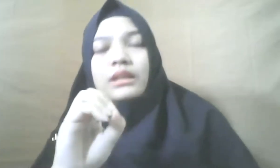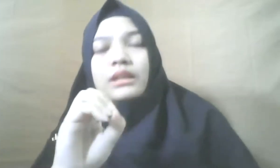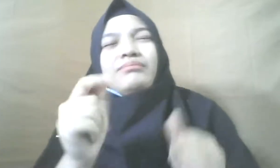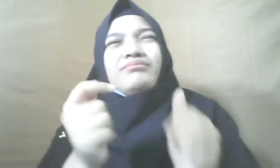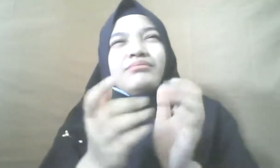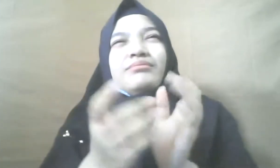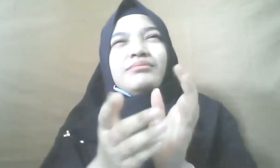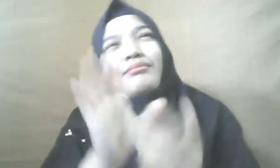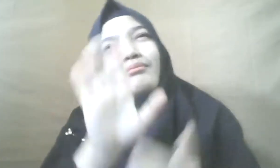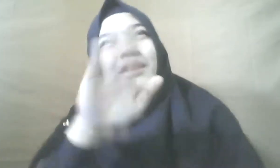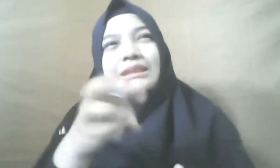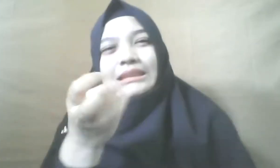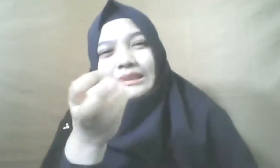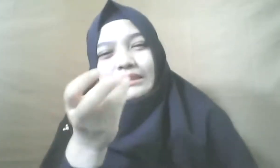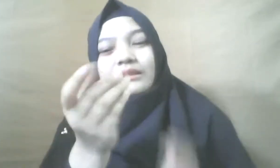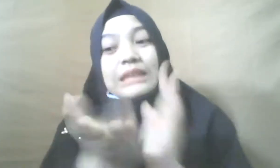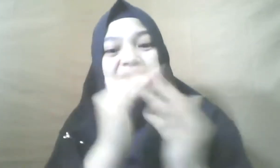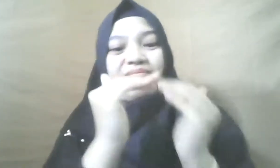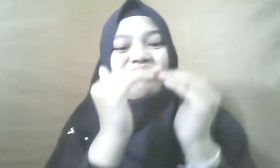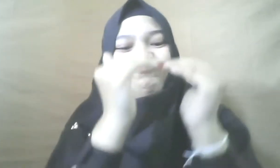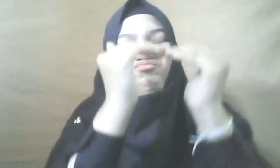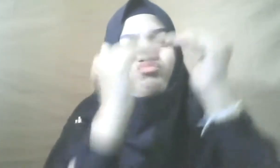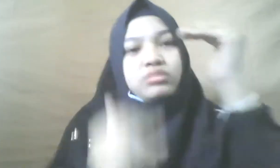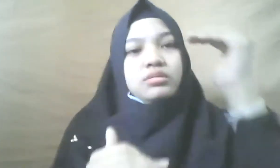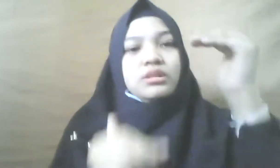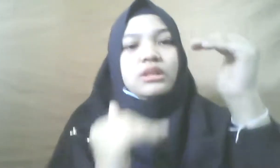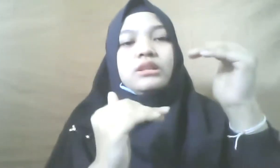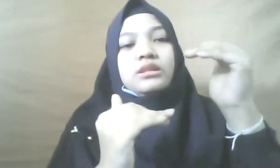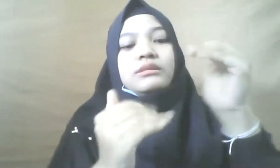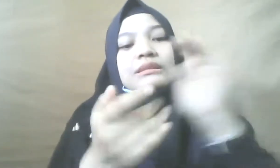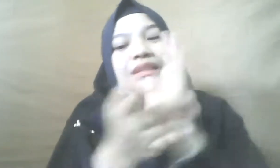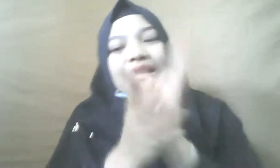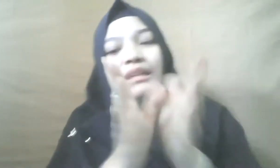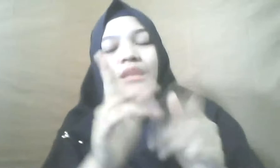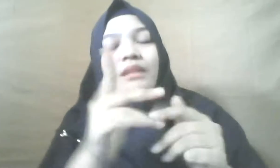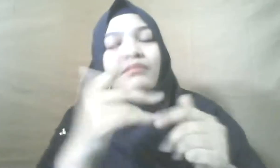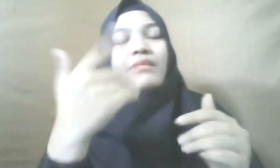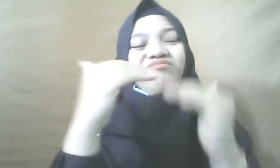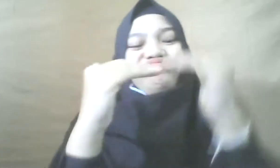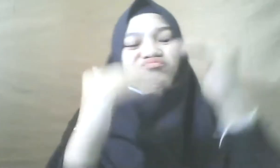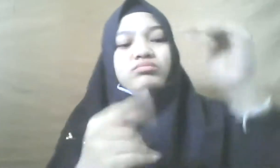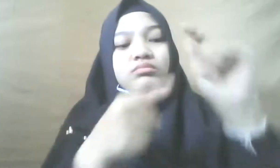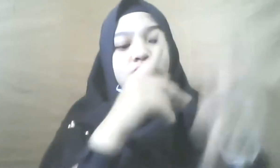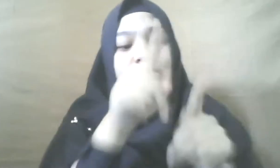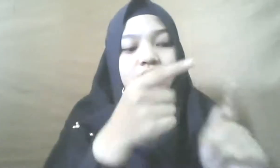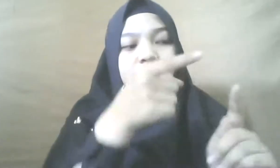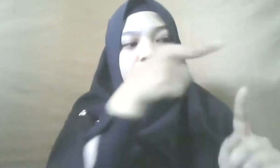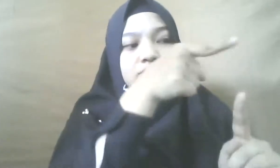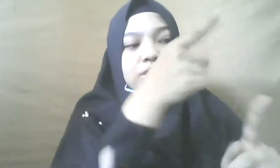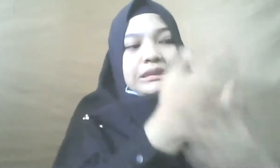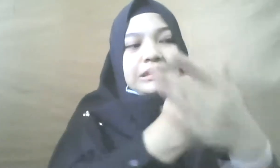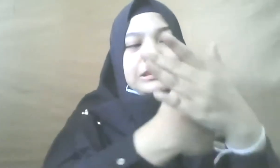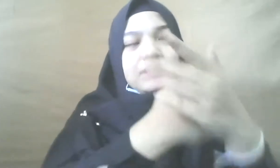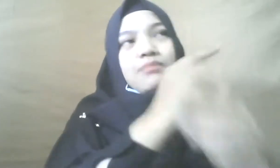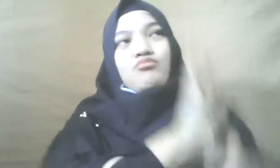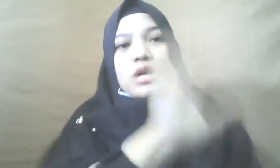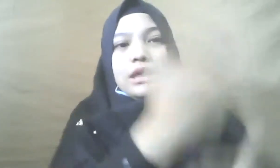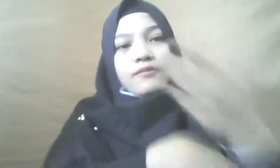the huge gap between people with disability and those who have no disabilities in terms of accessing higher